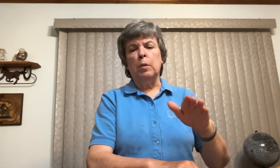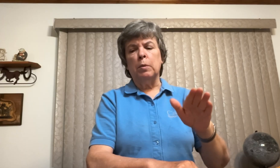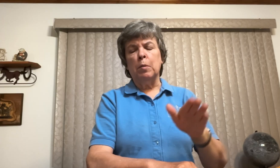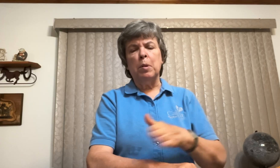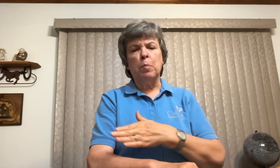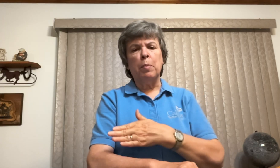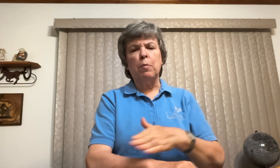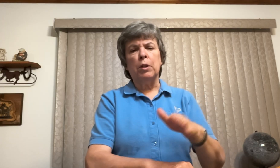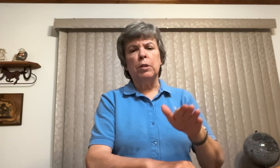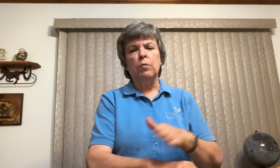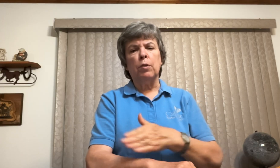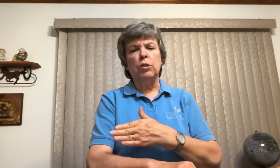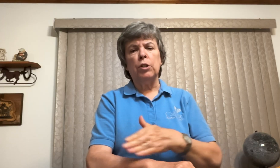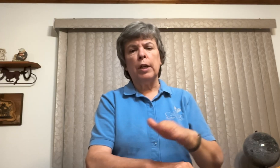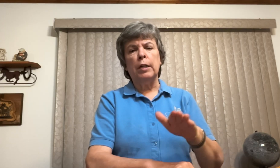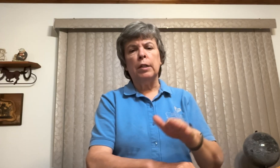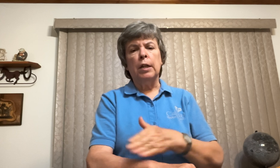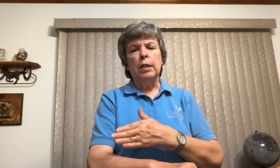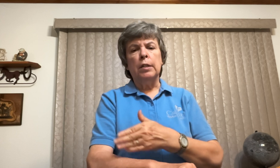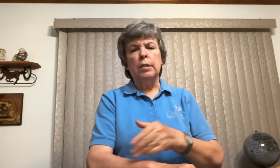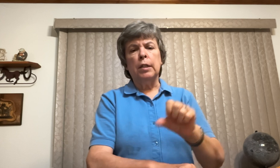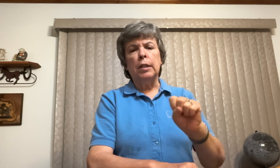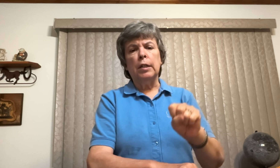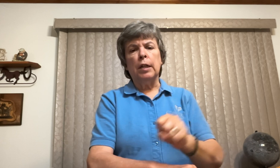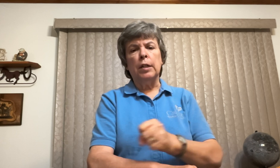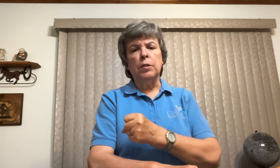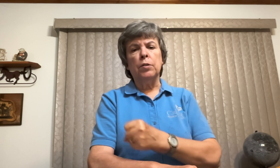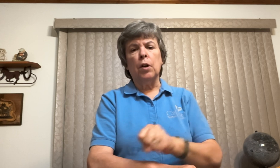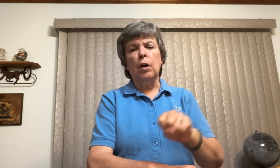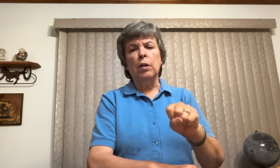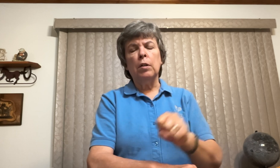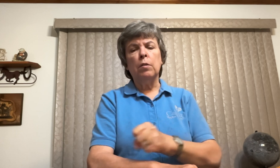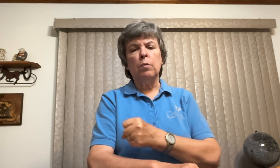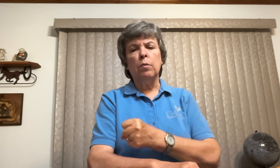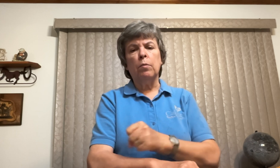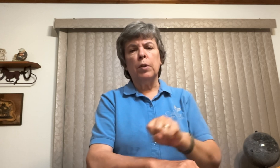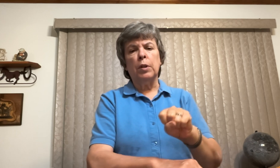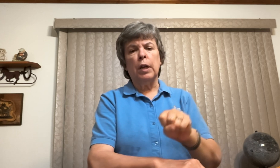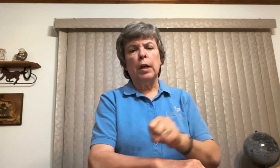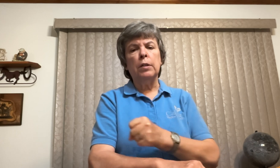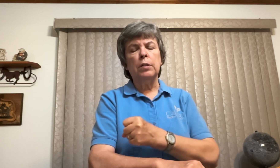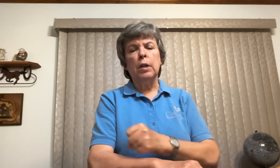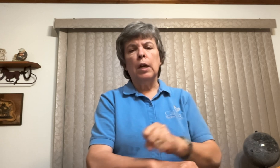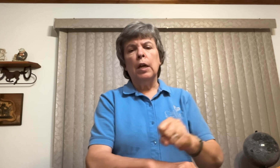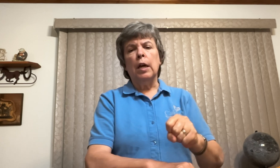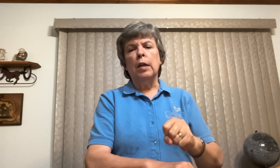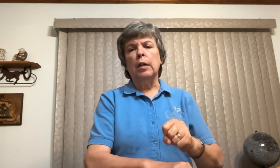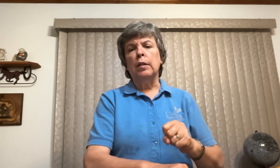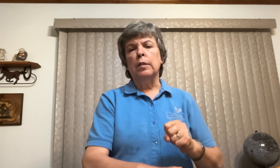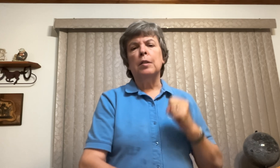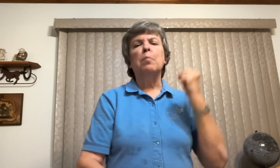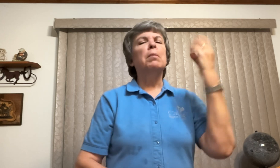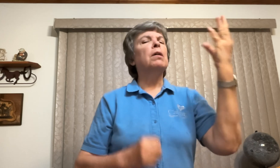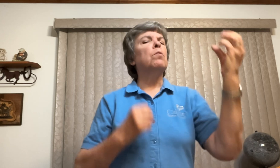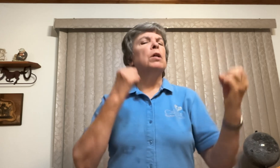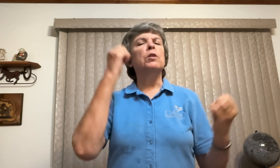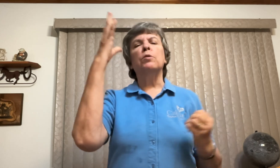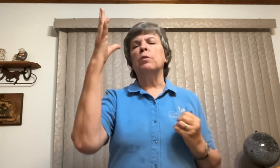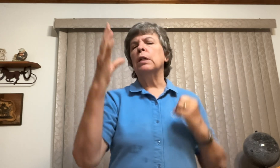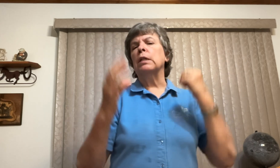Some people might want to differentiate sing and song with an S, and some might want to do